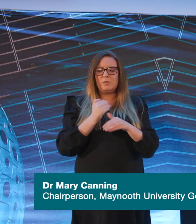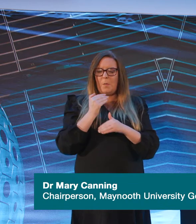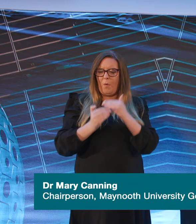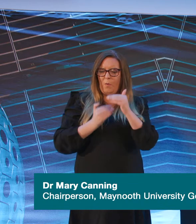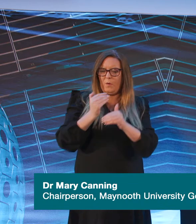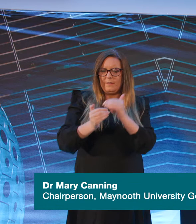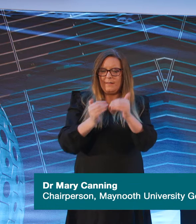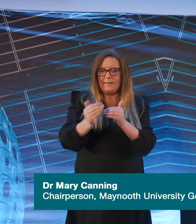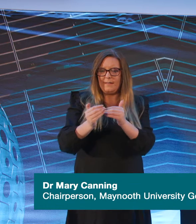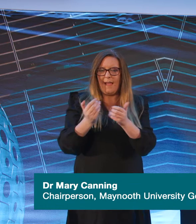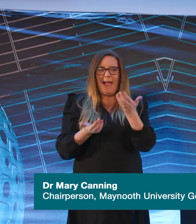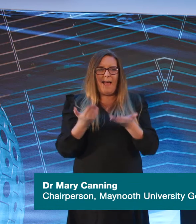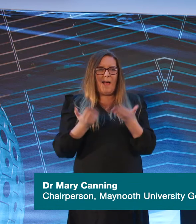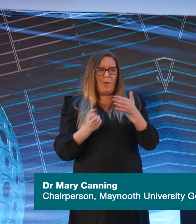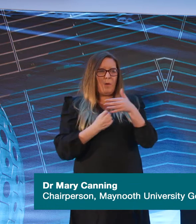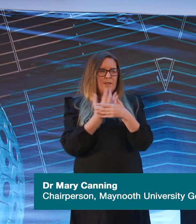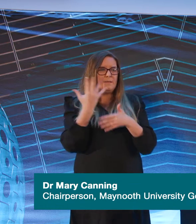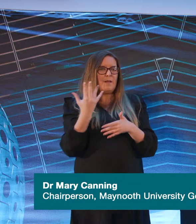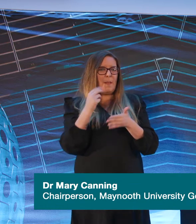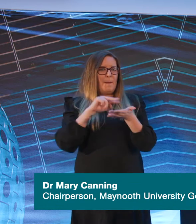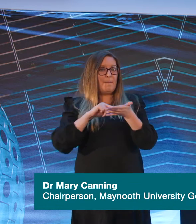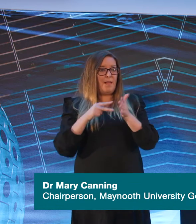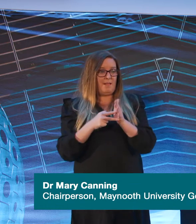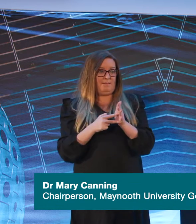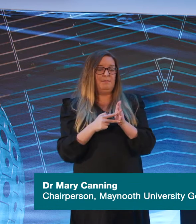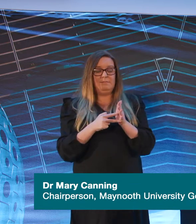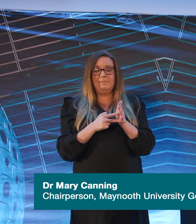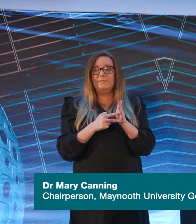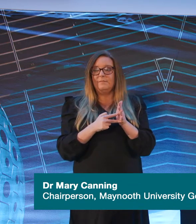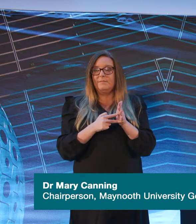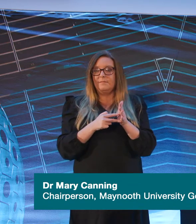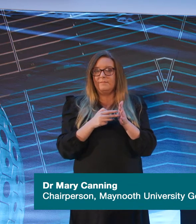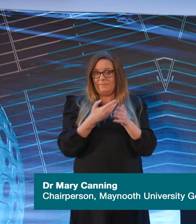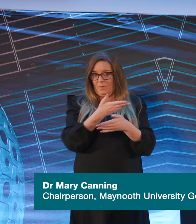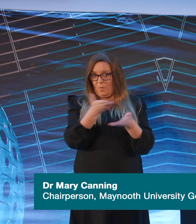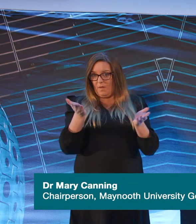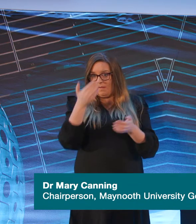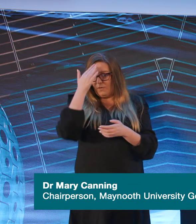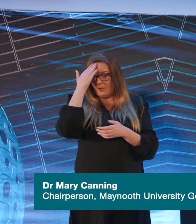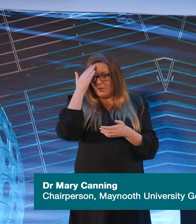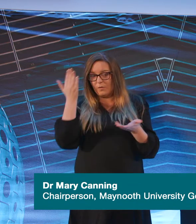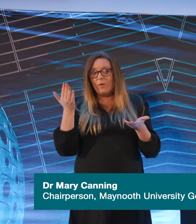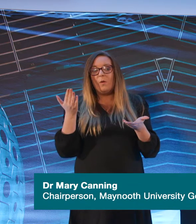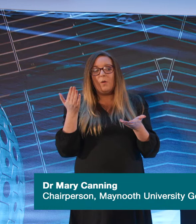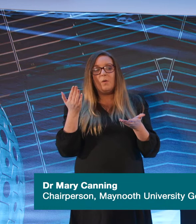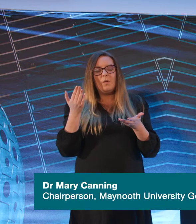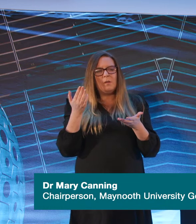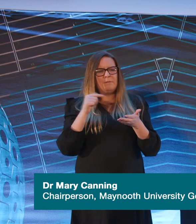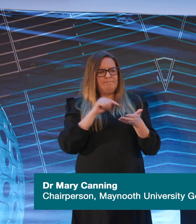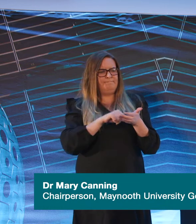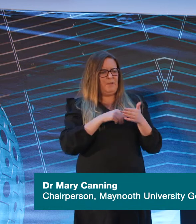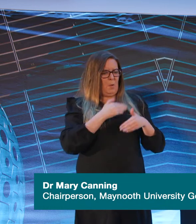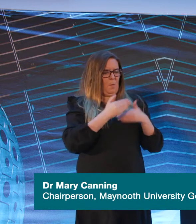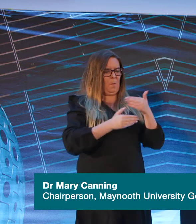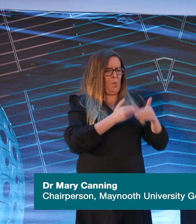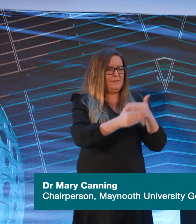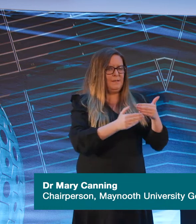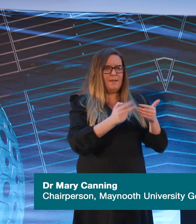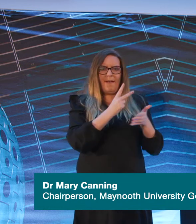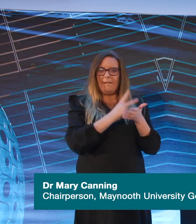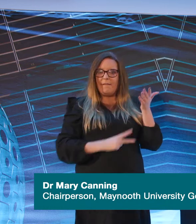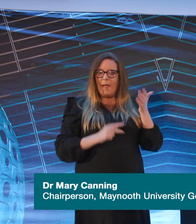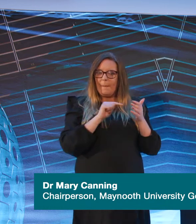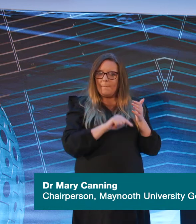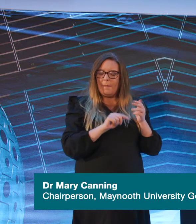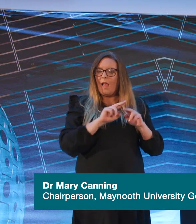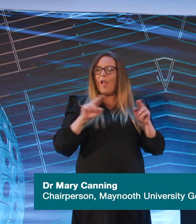plan, and that, we all know, lies in the value of the process and not the journey and not